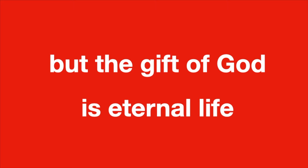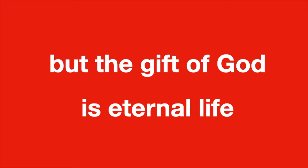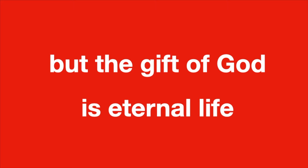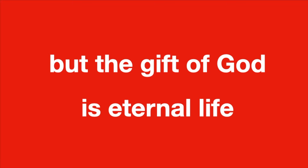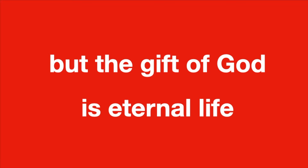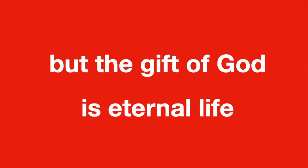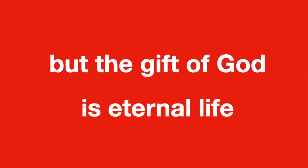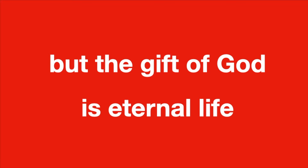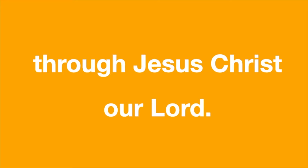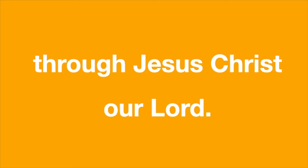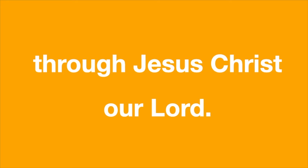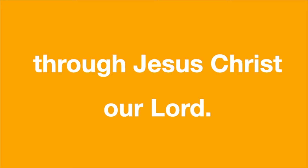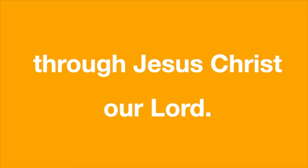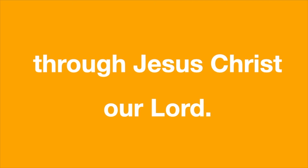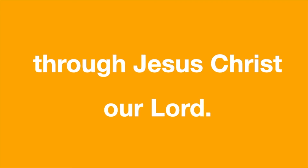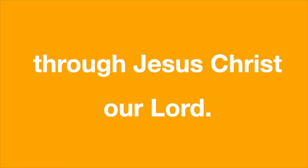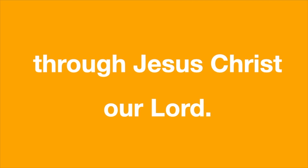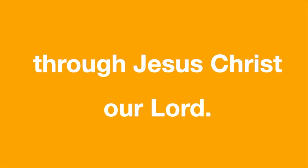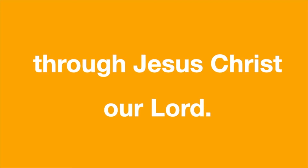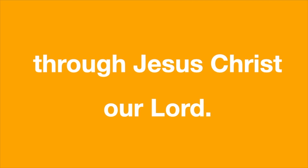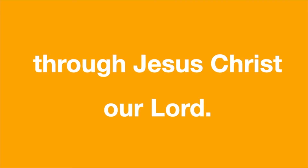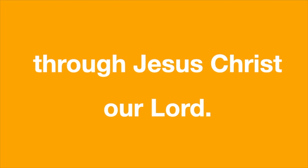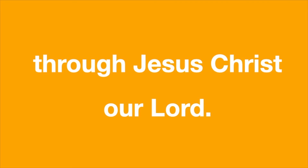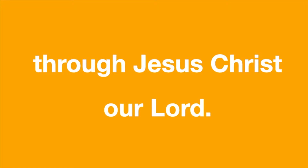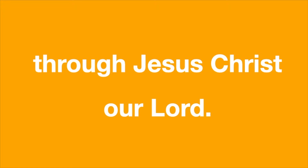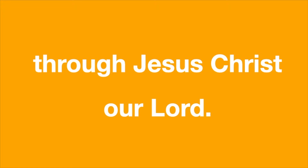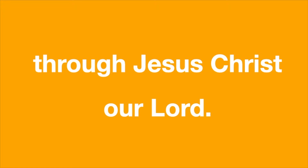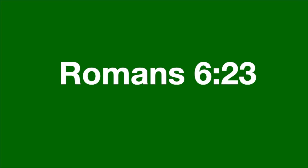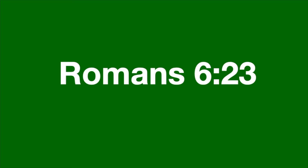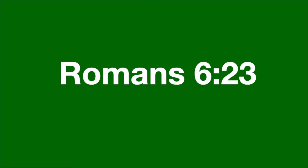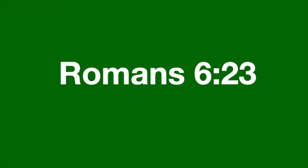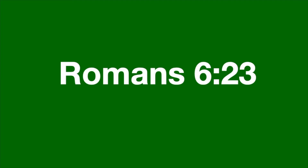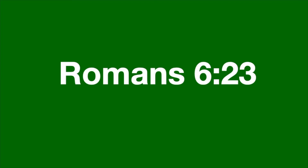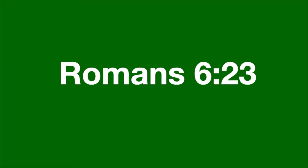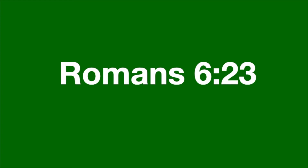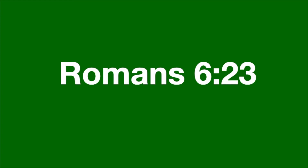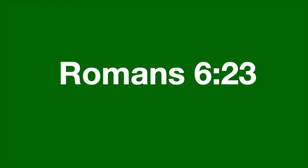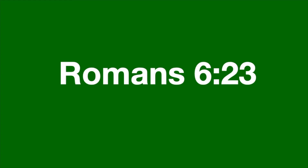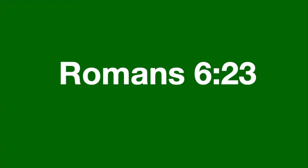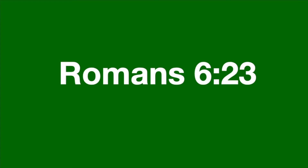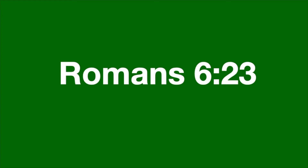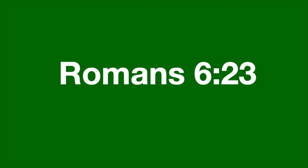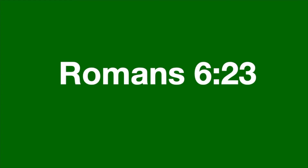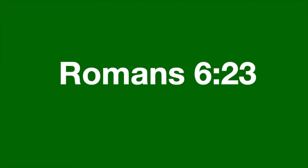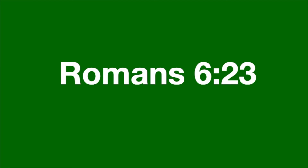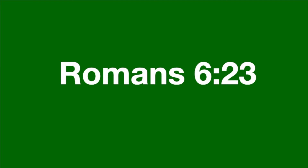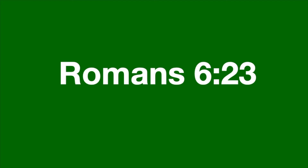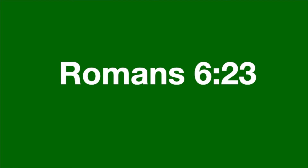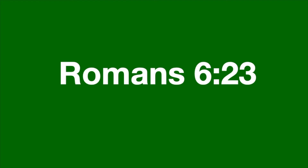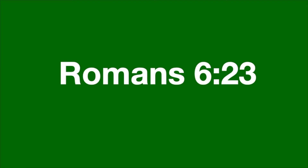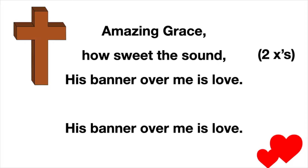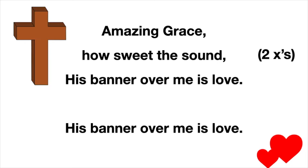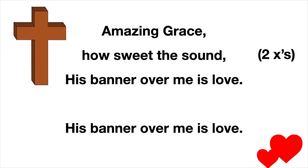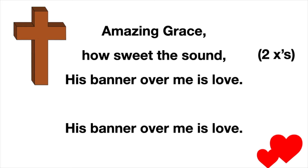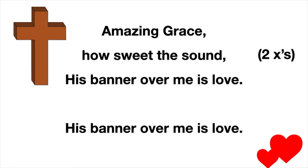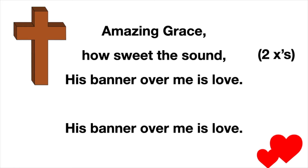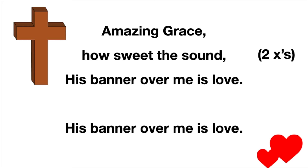eternal life, through Jesus Christ our Lord. Romans 6.23 For